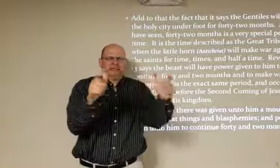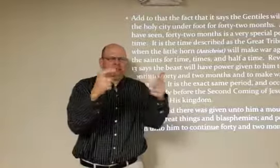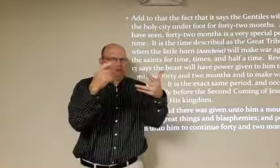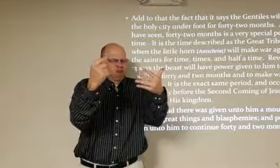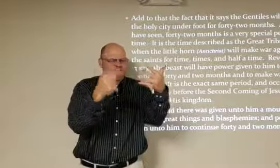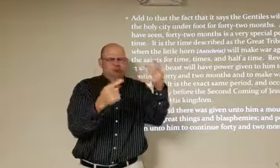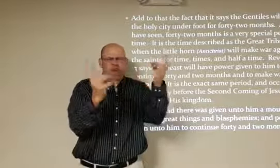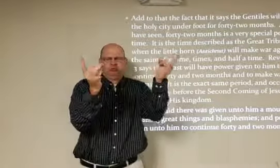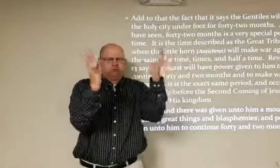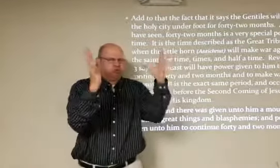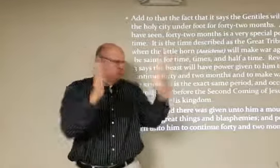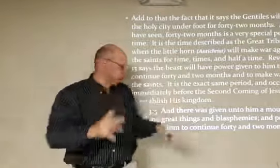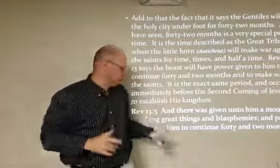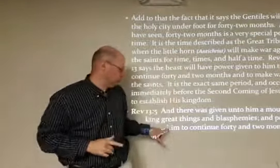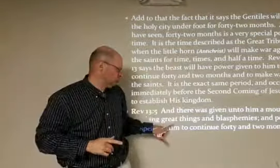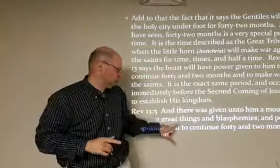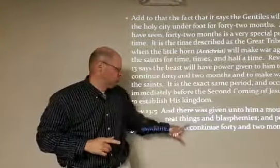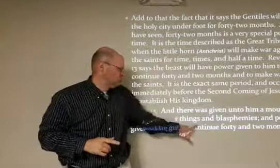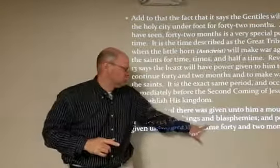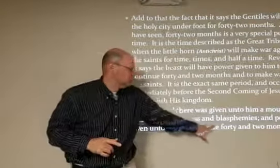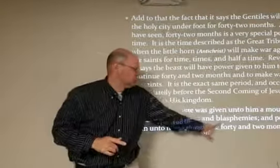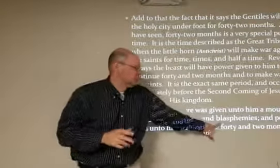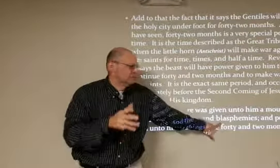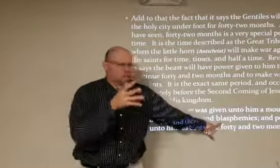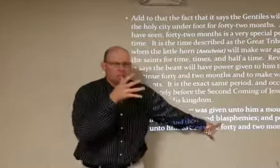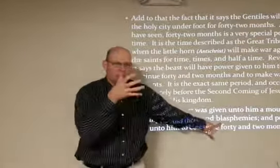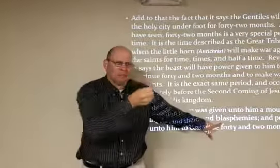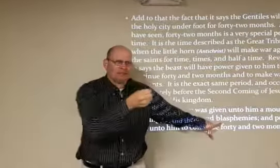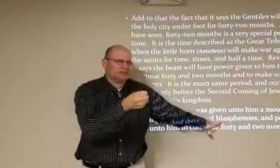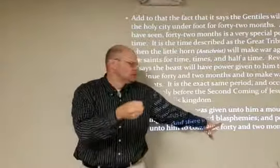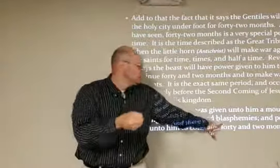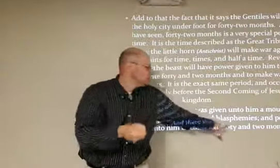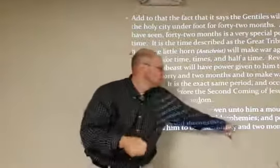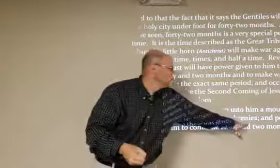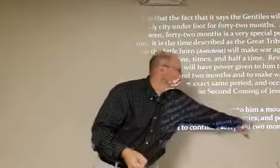and blasphemies." And this is talking about the Antichrist.